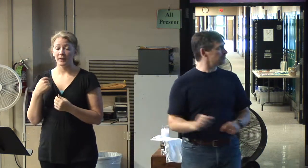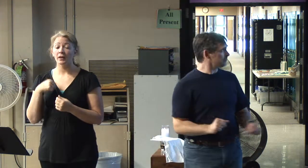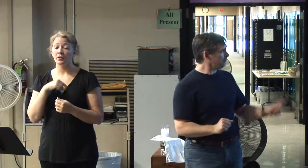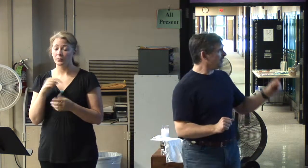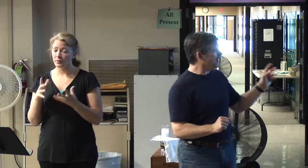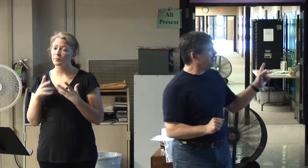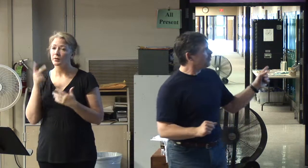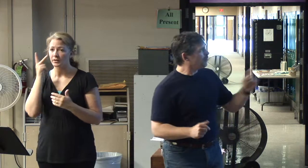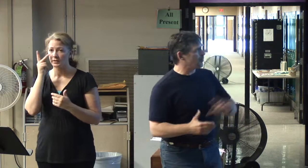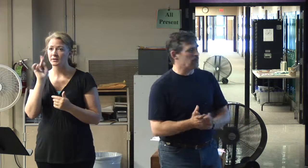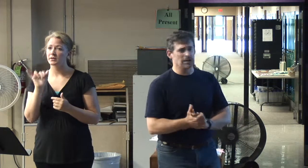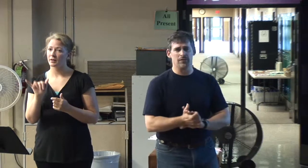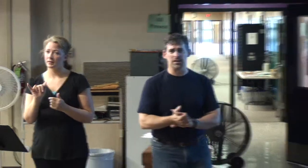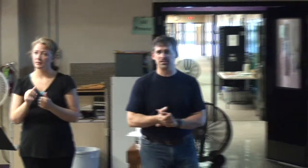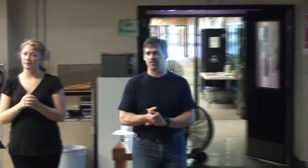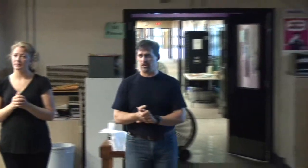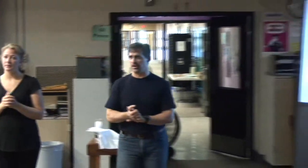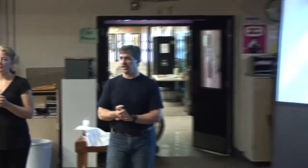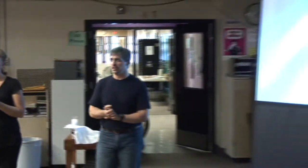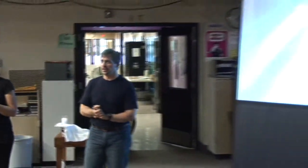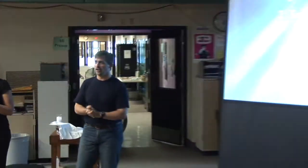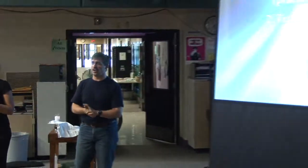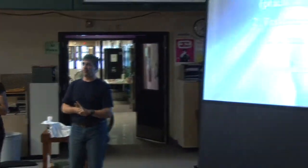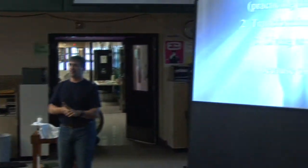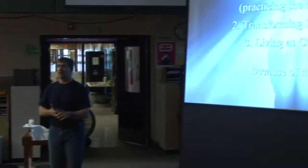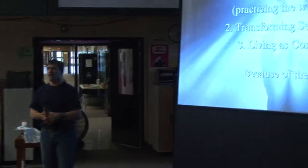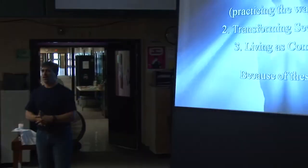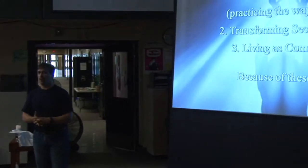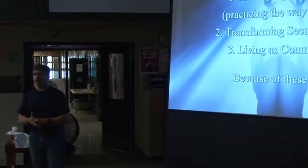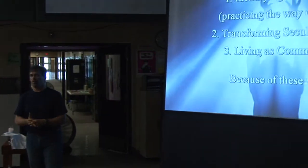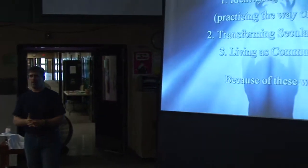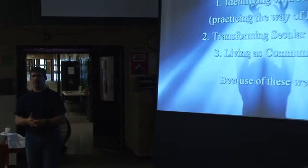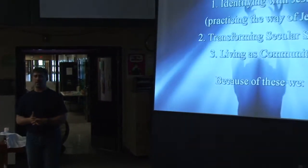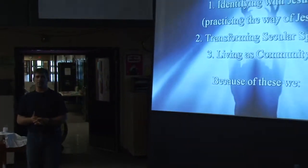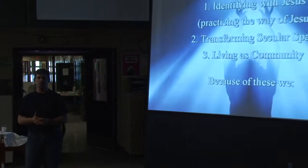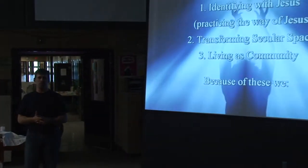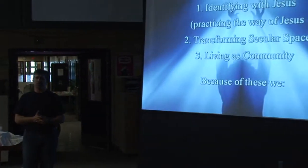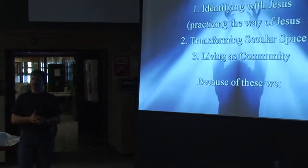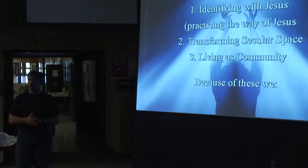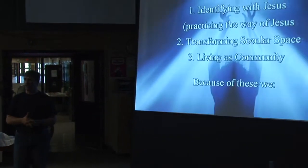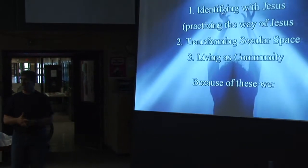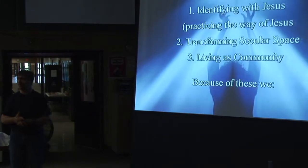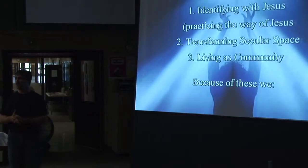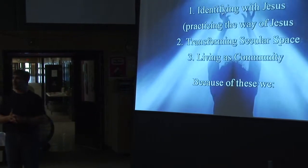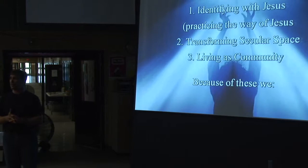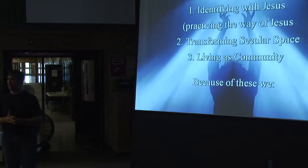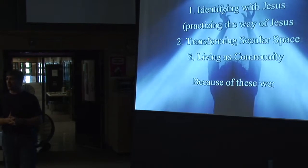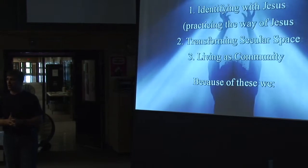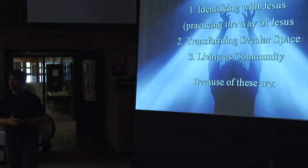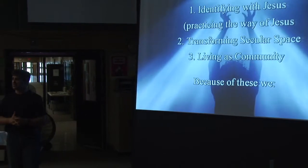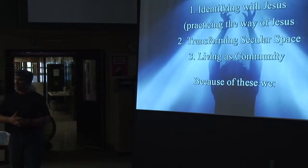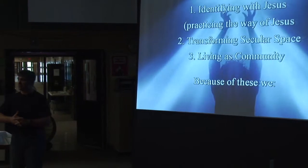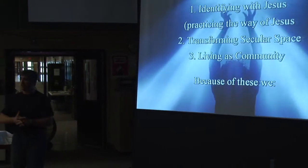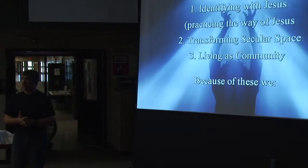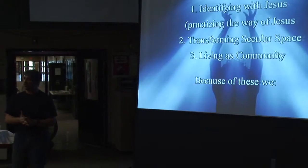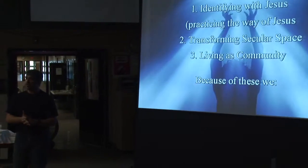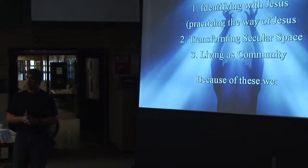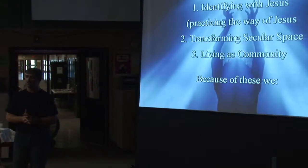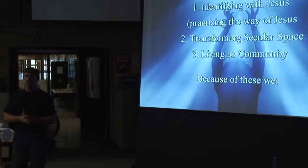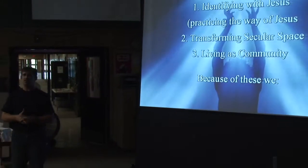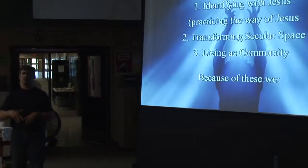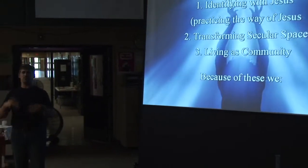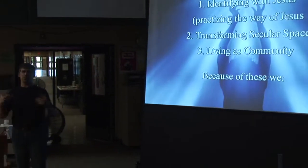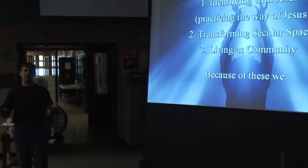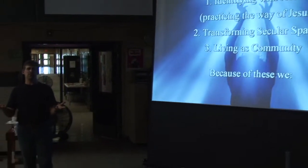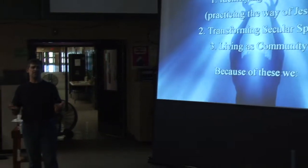that. It's going to be about living as community, all right? You know, a lot of times with church, and I'm not trying to be critical because I've been there,